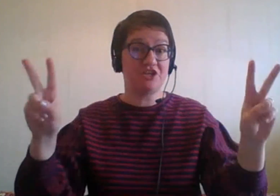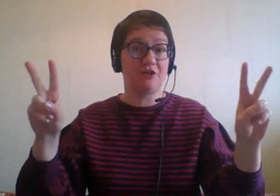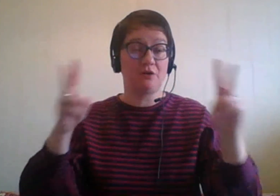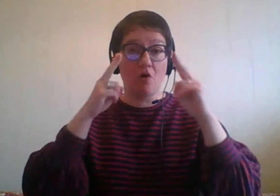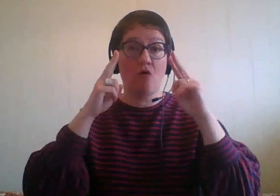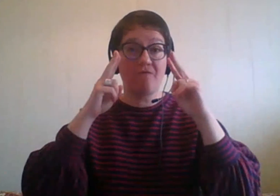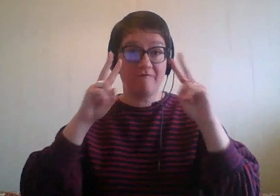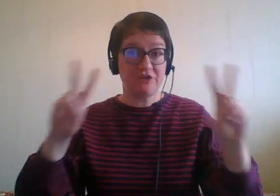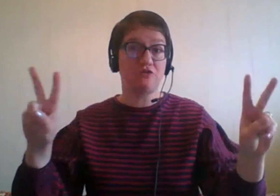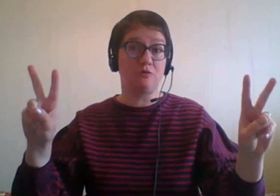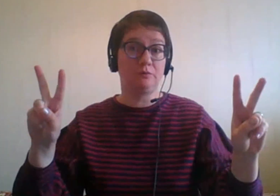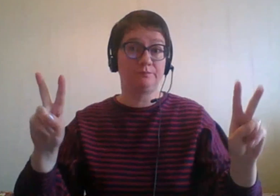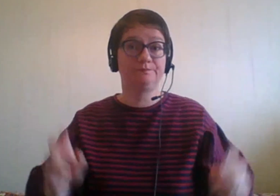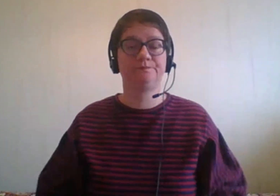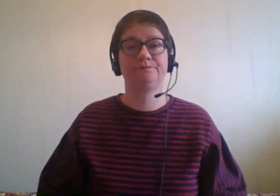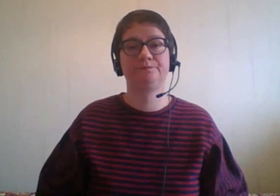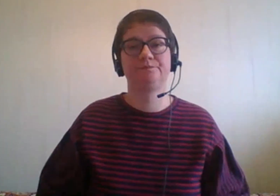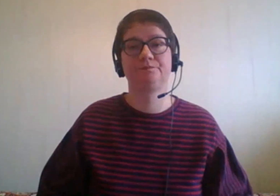Vision or visual.